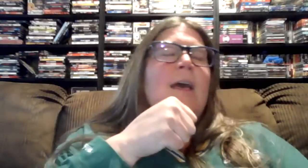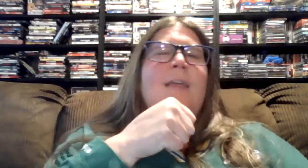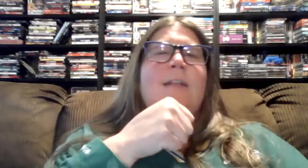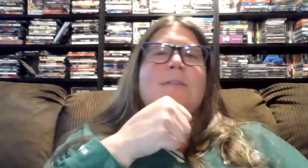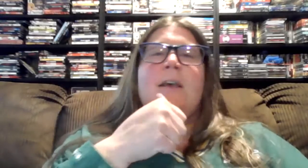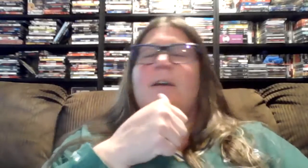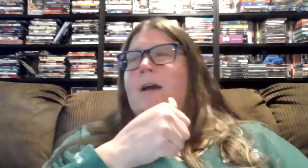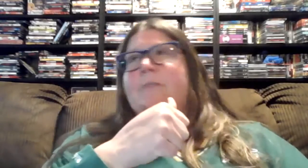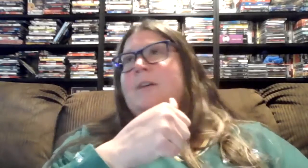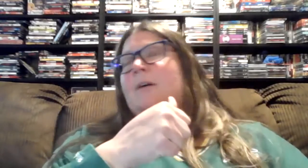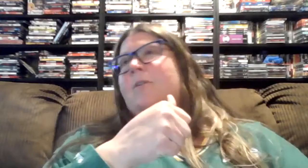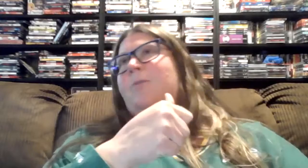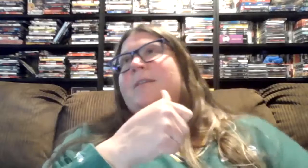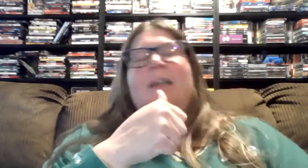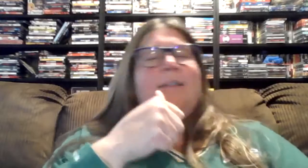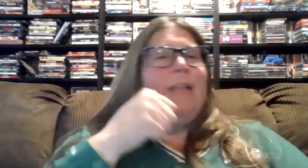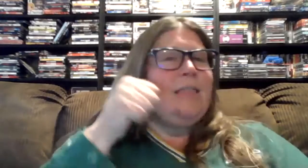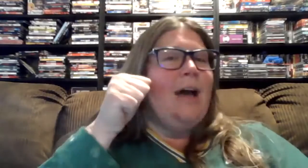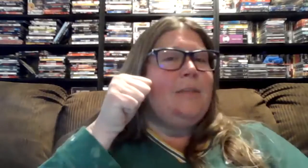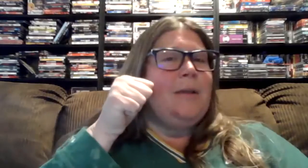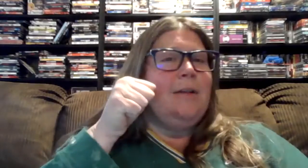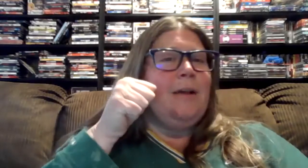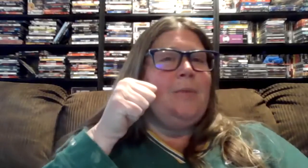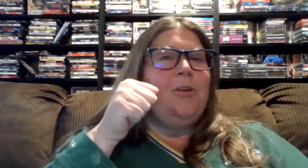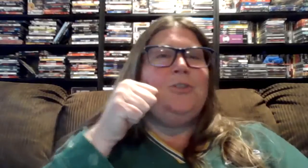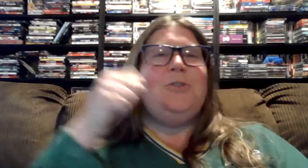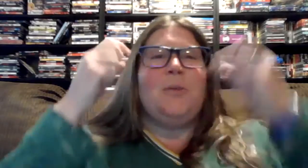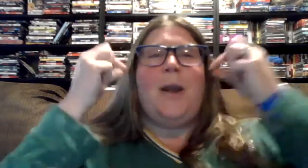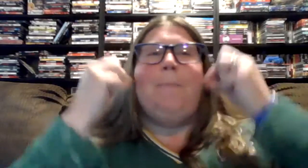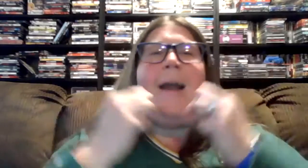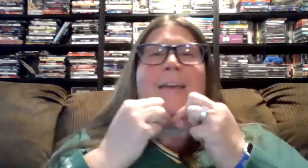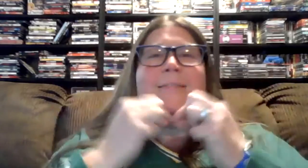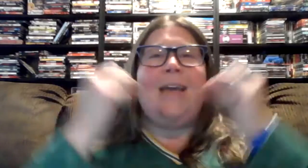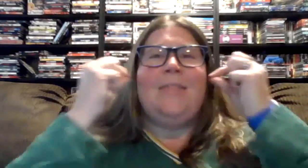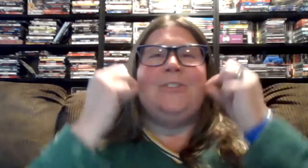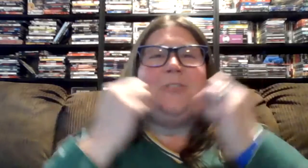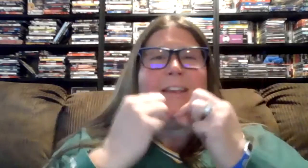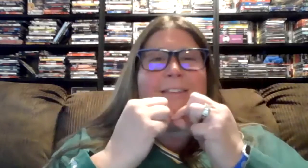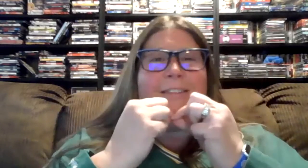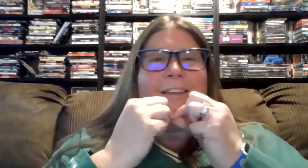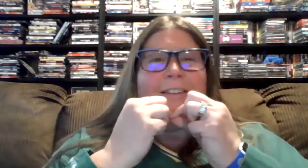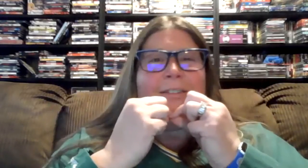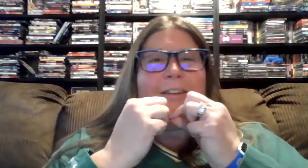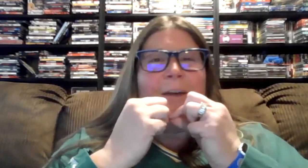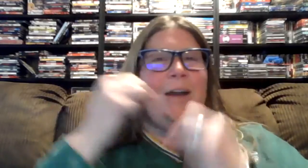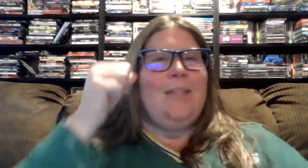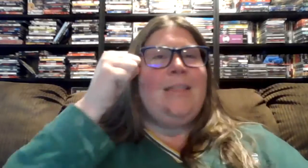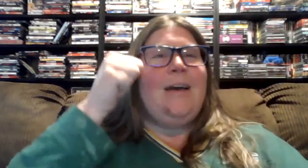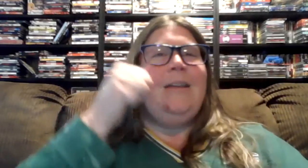And the reason that it's like that is because girls used to wear bonnets and the strings used to come down like that.